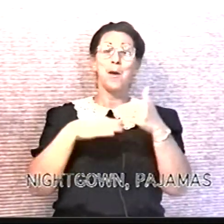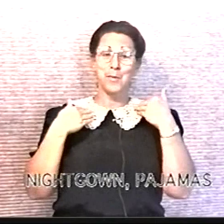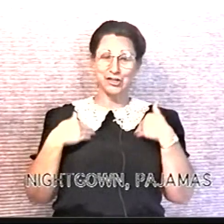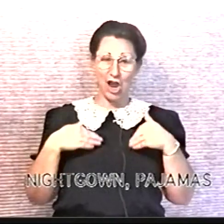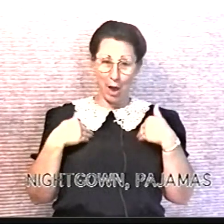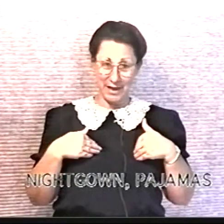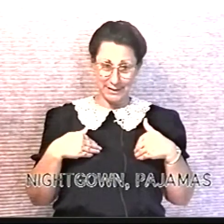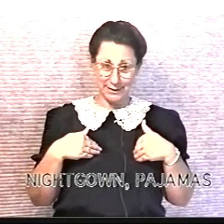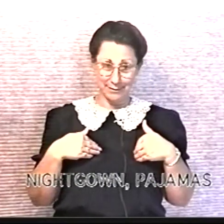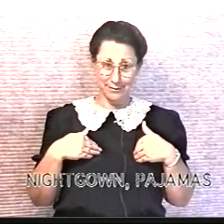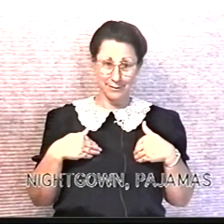Pajamas,